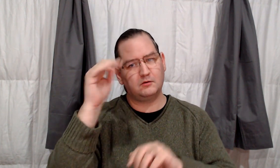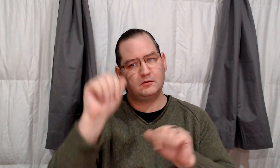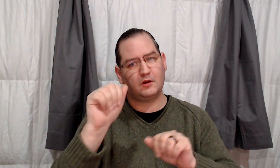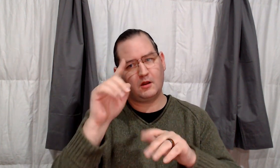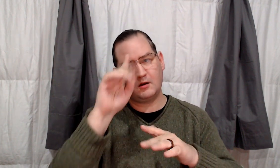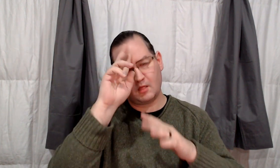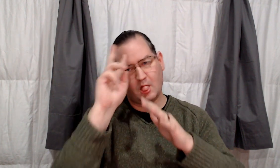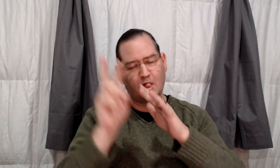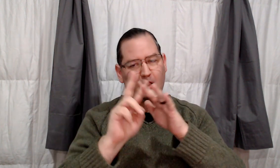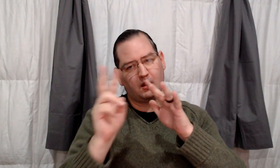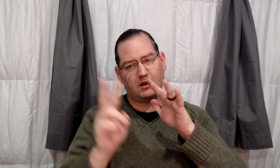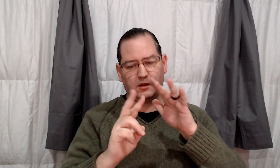quietness.